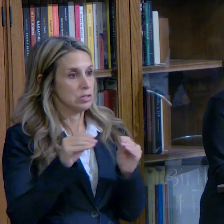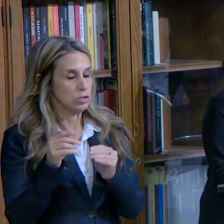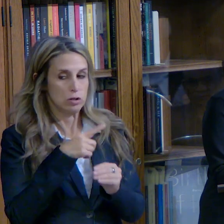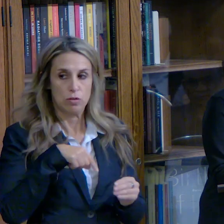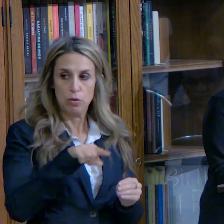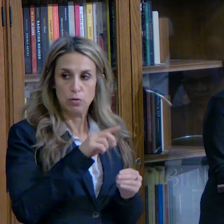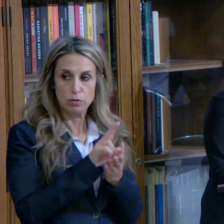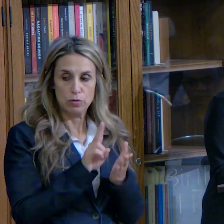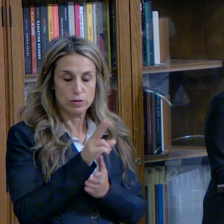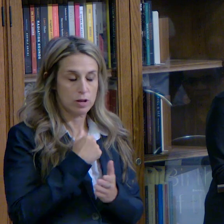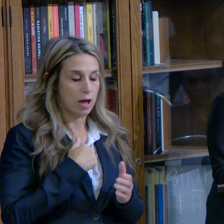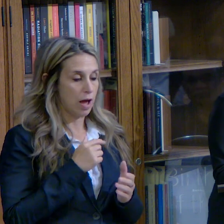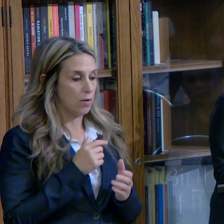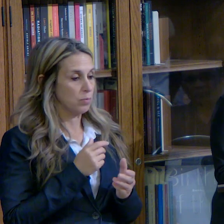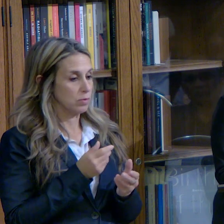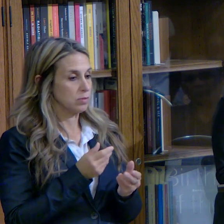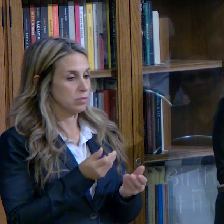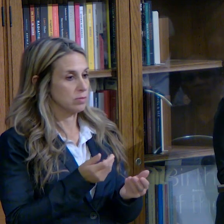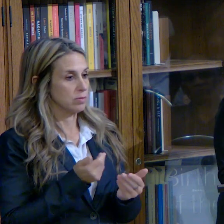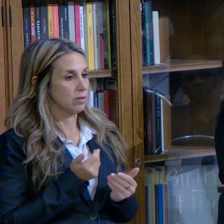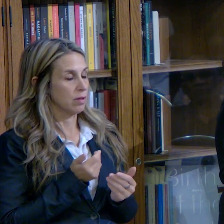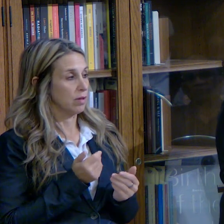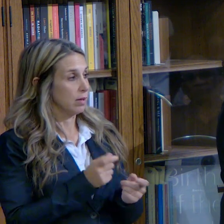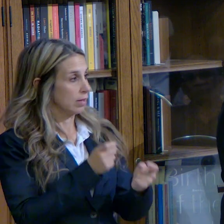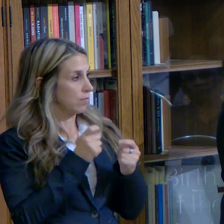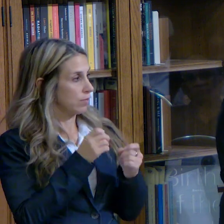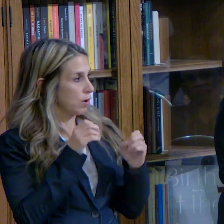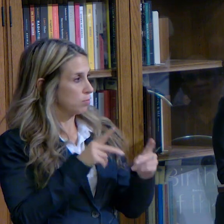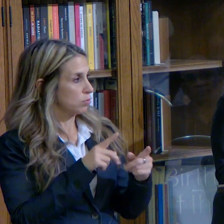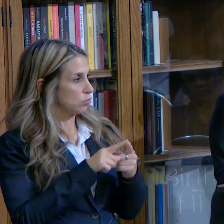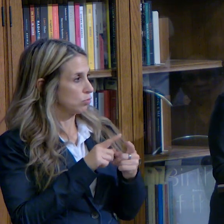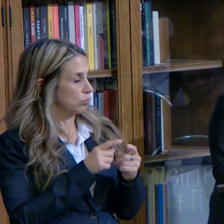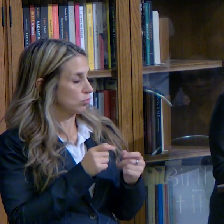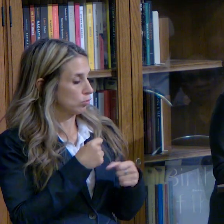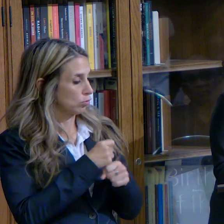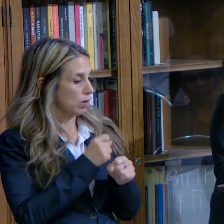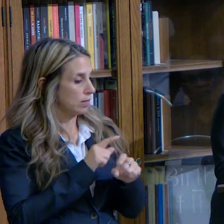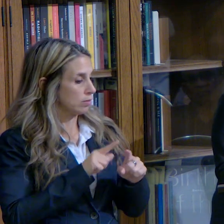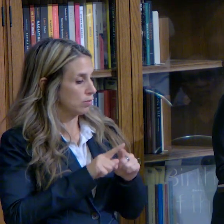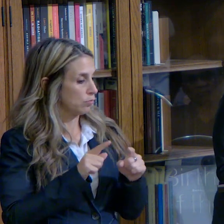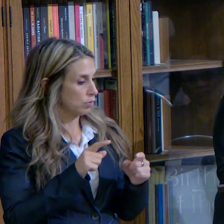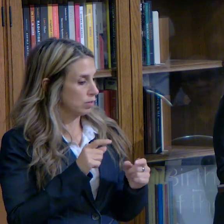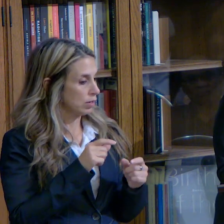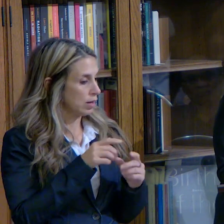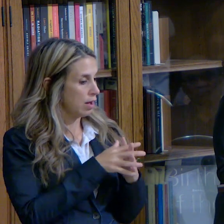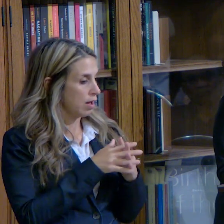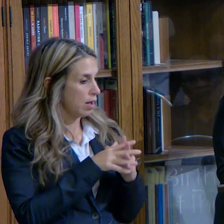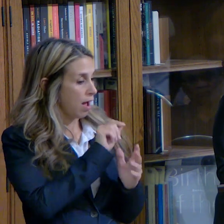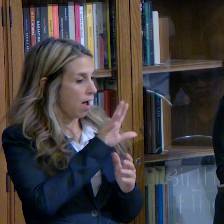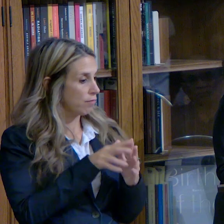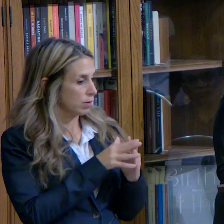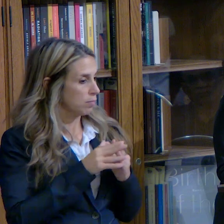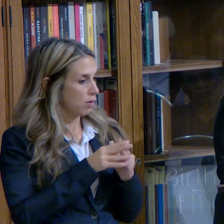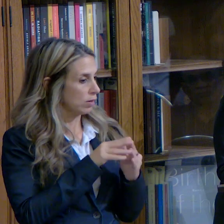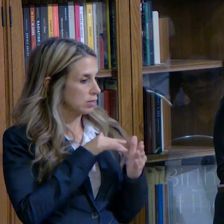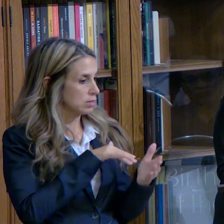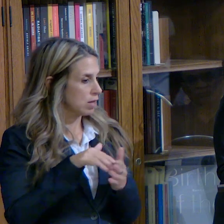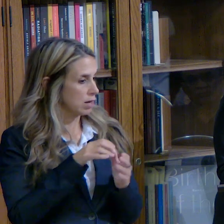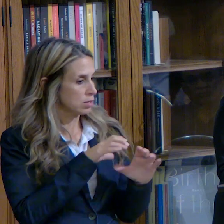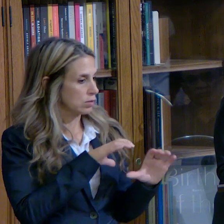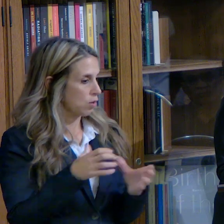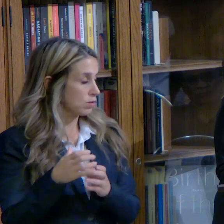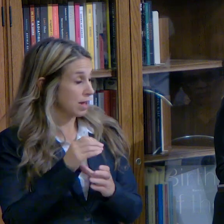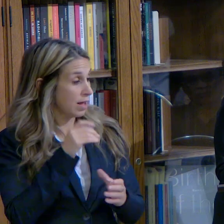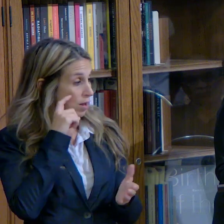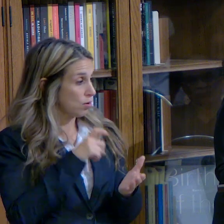universities I was given the opportunity to create different versions of African-American studies courses and